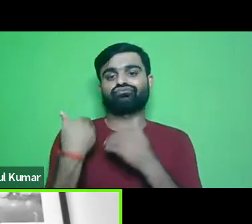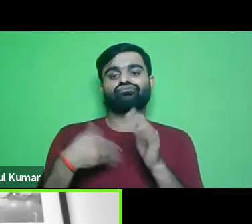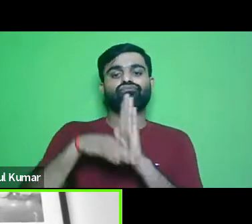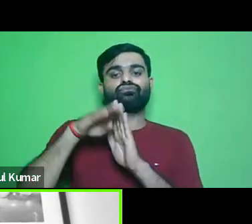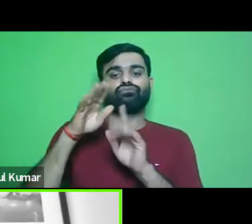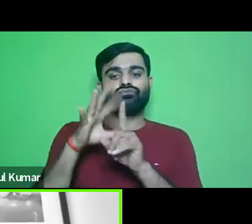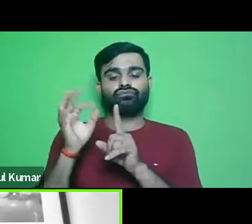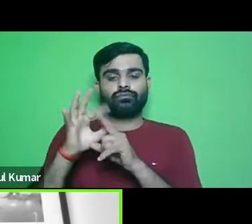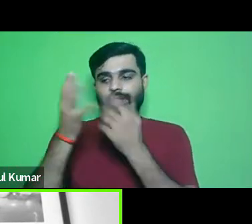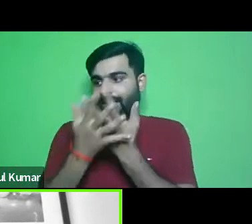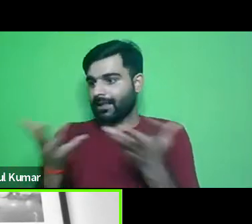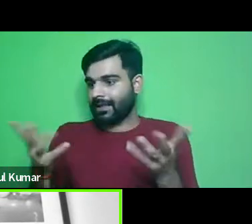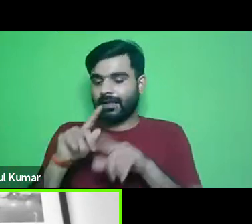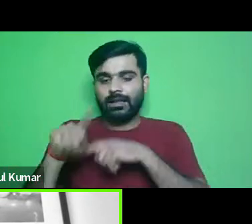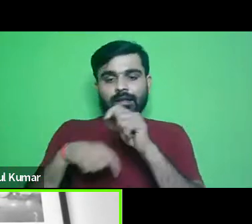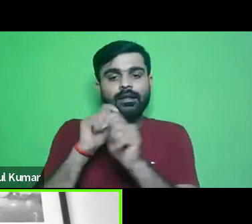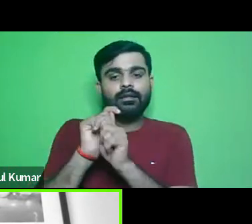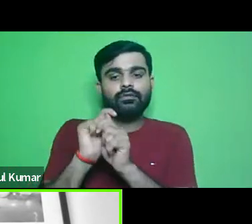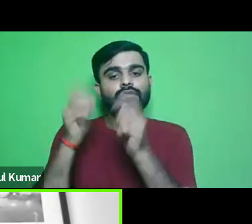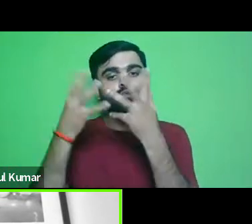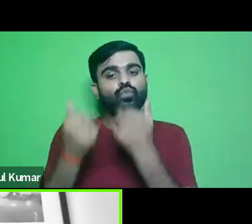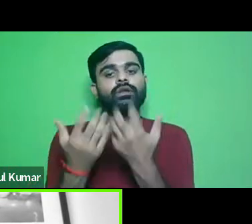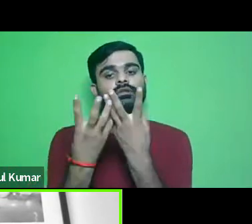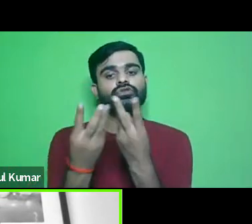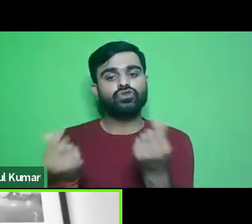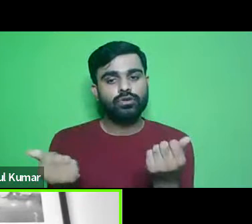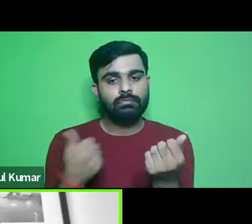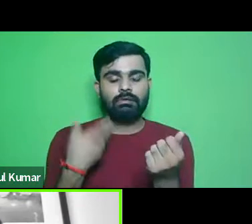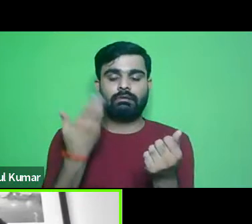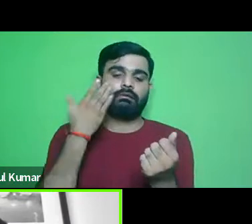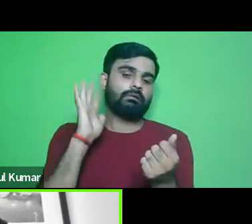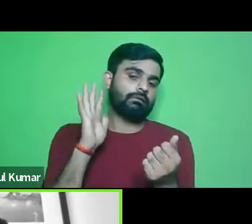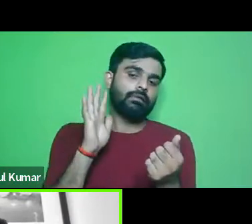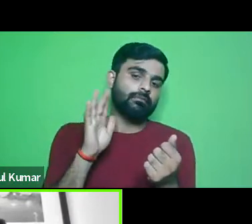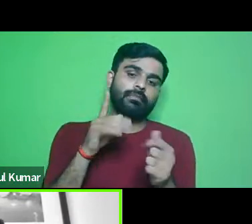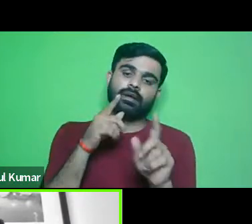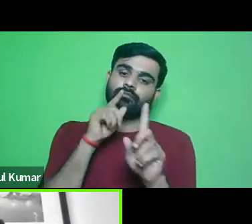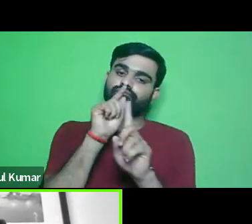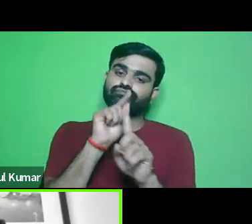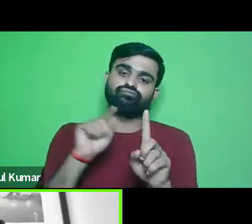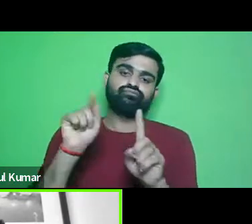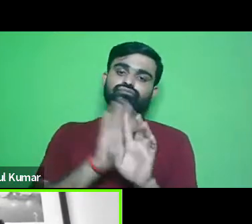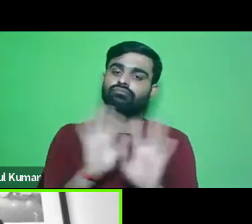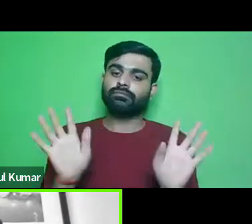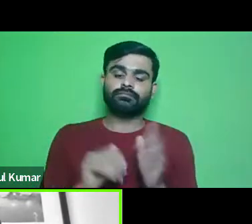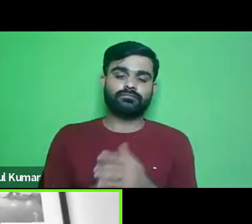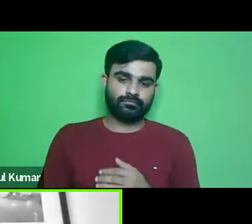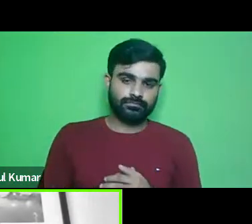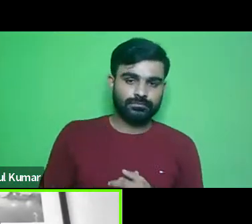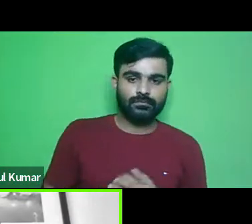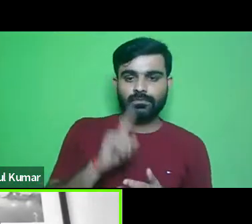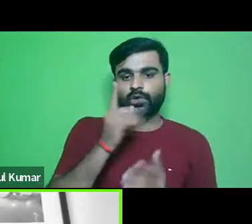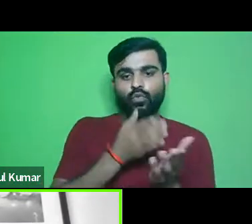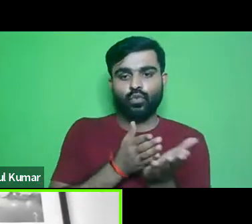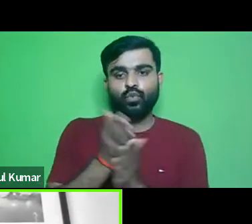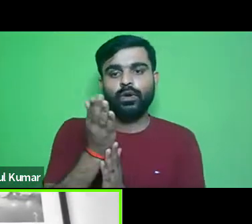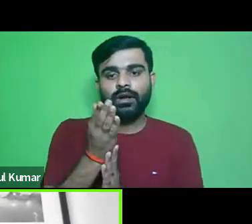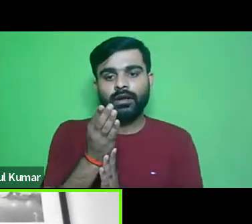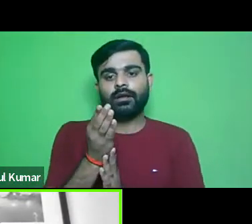that they think it's a deliberate problem that they want to solve, and not just to tick a box, and one where there